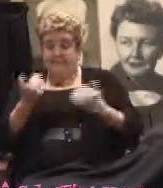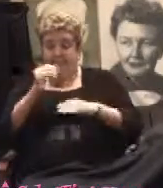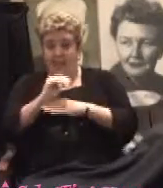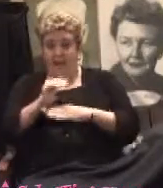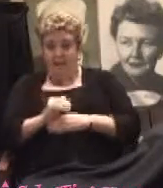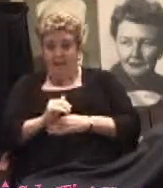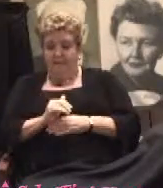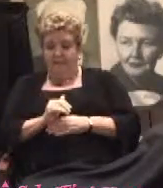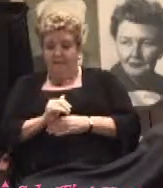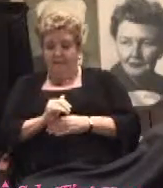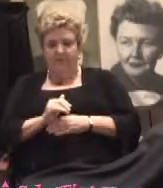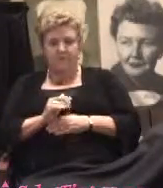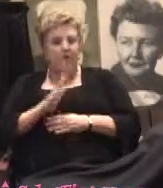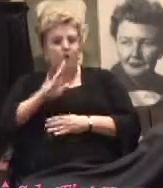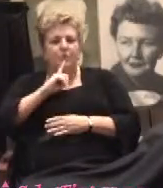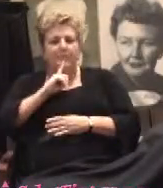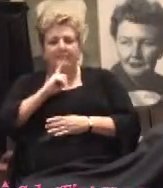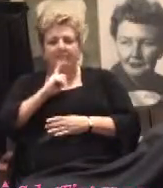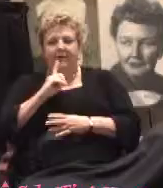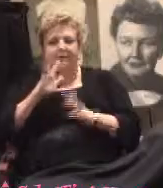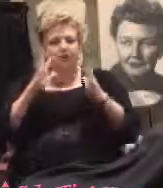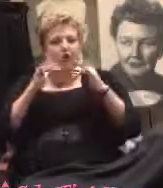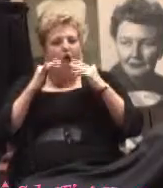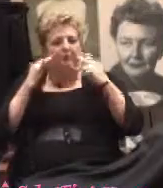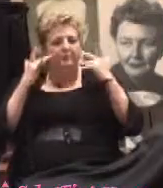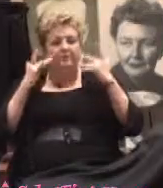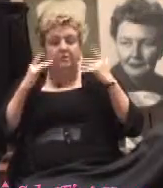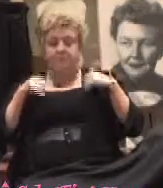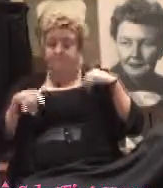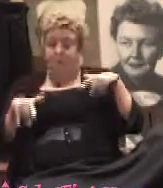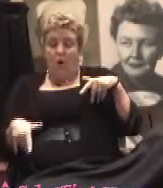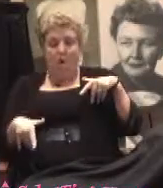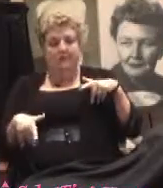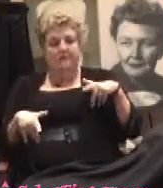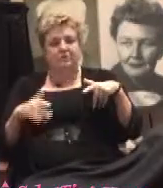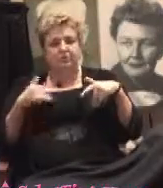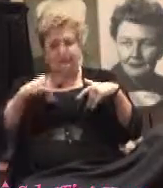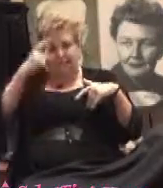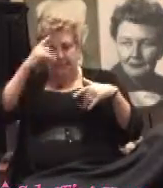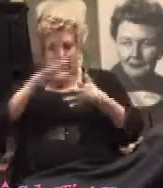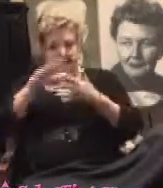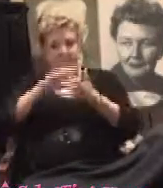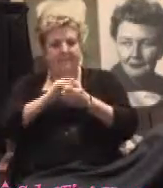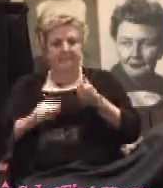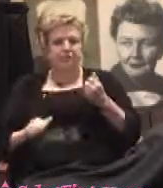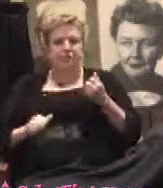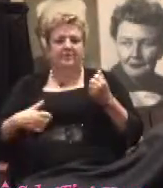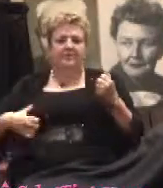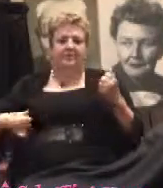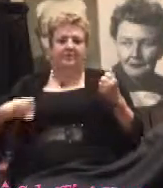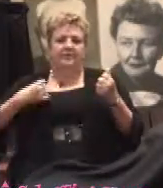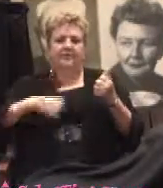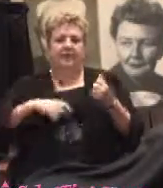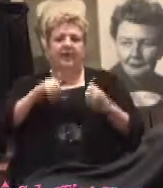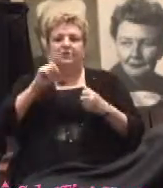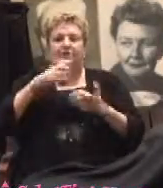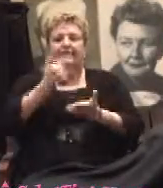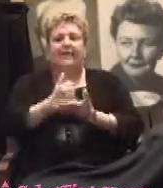be charmed by her. But she's paralyzed and she has brain damage, and she needs help. She can't take